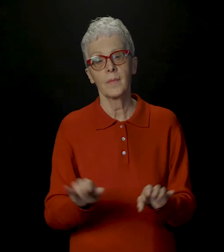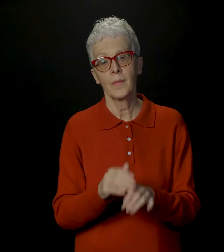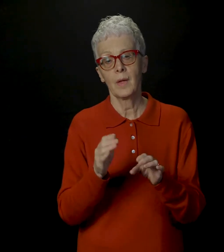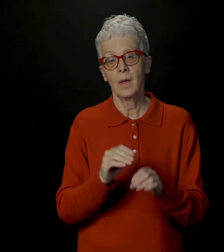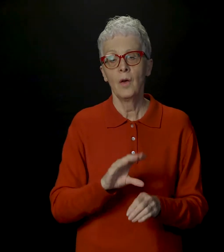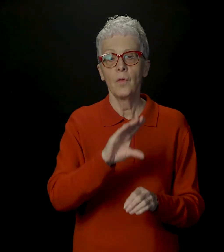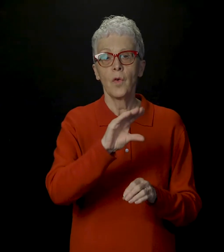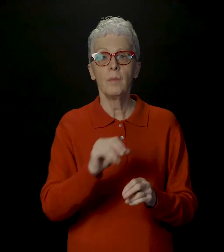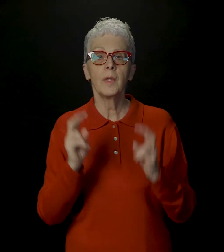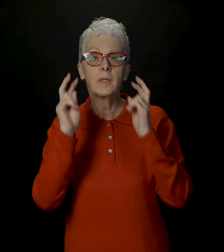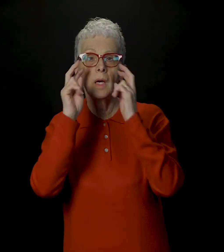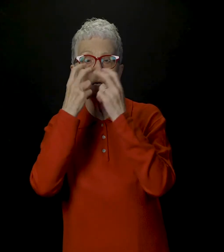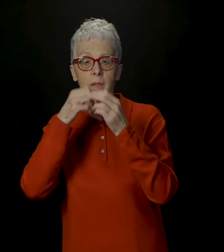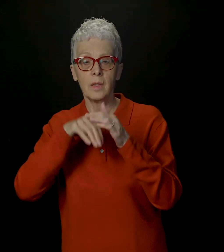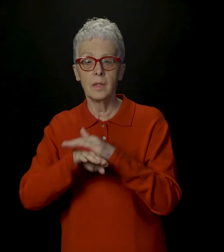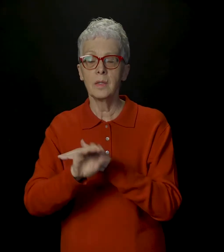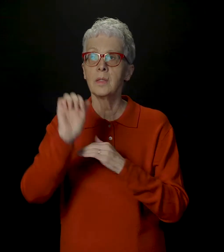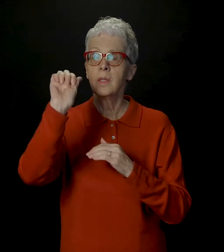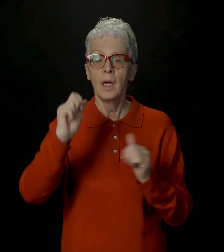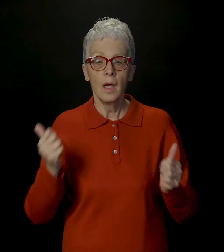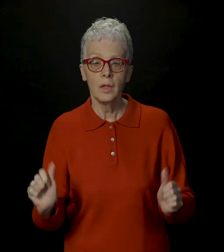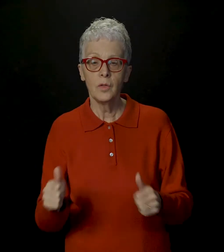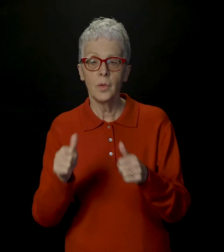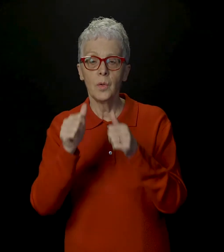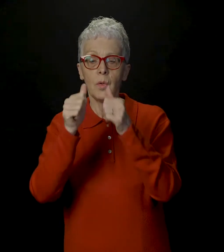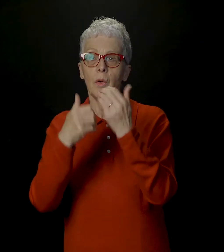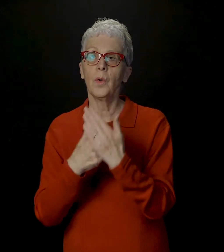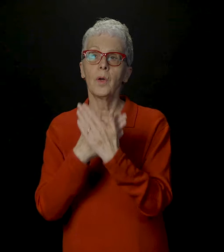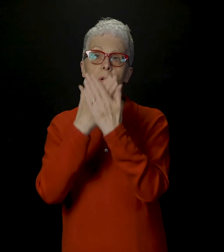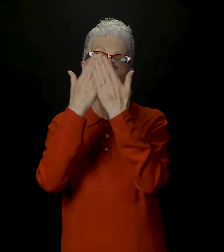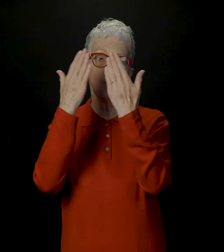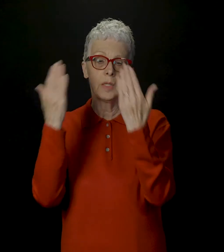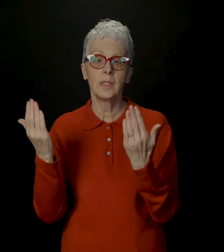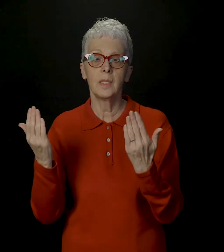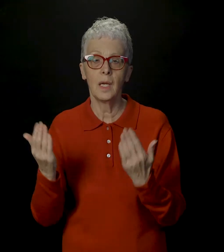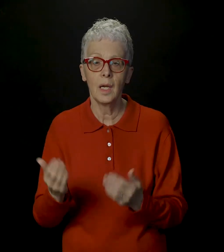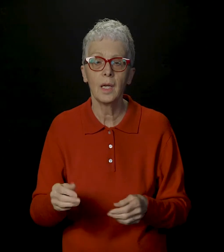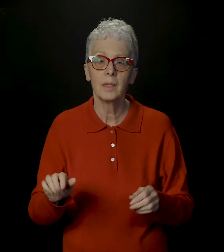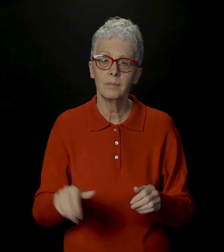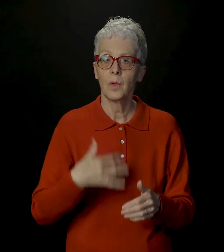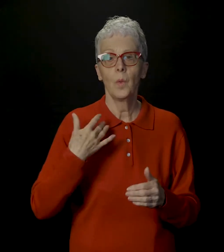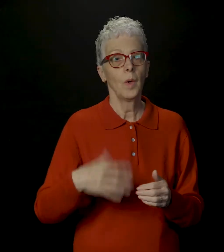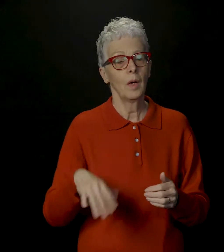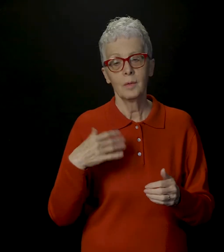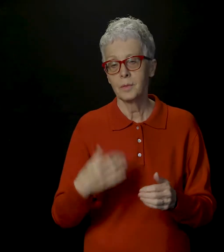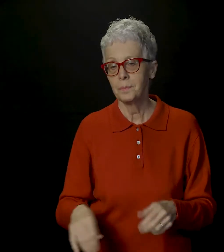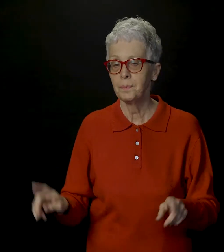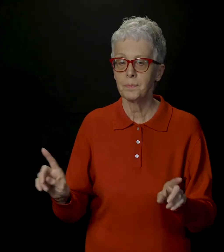Out of the darkness Into your glorious day